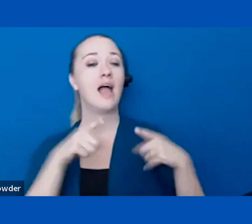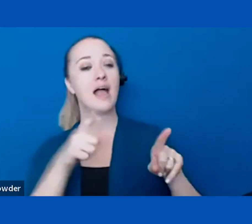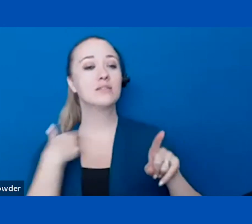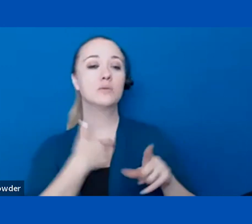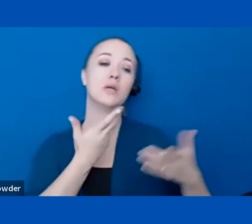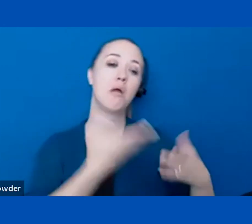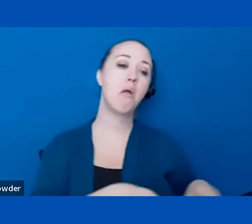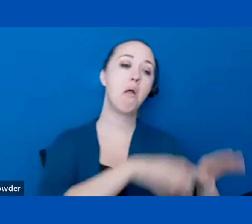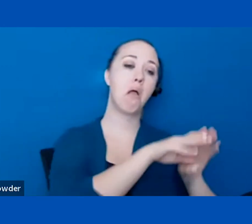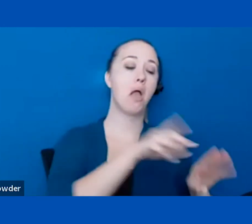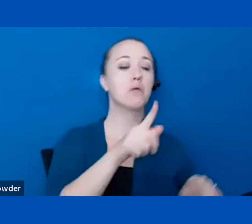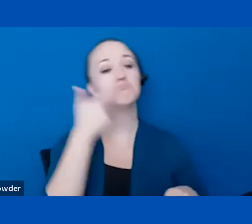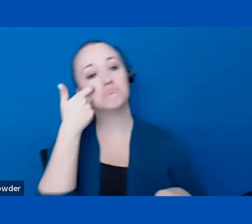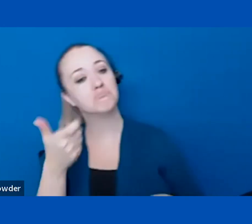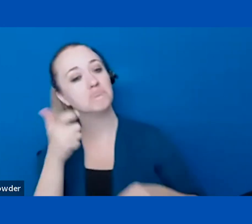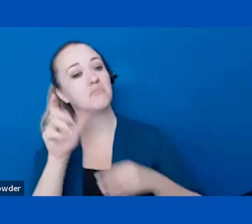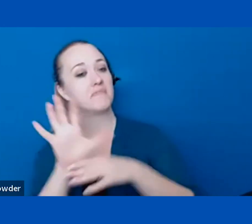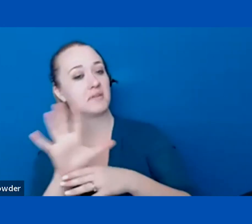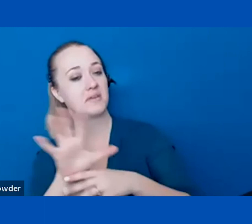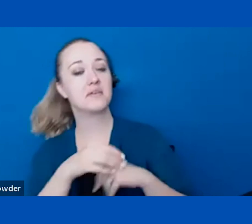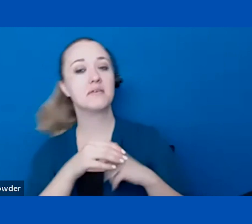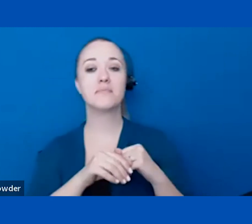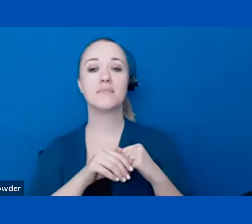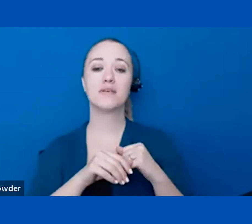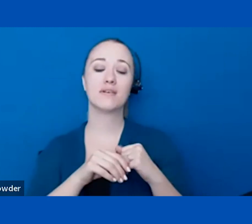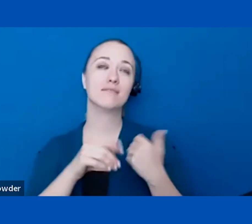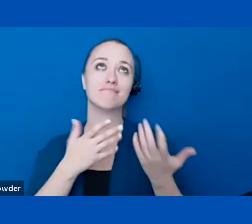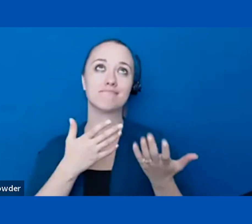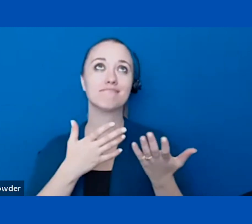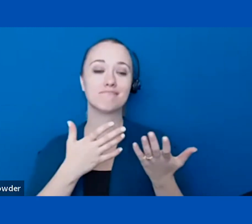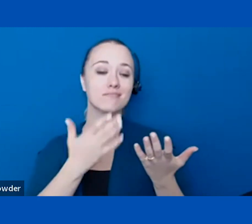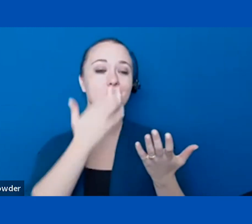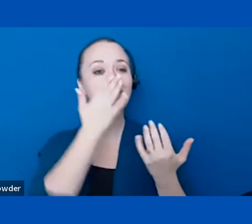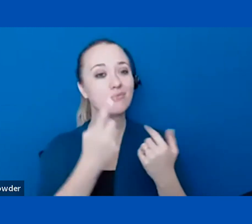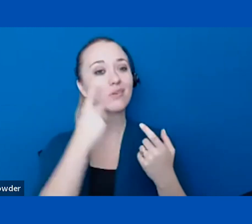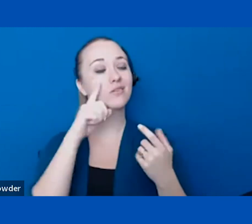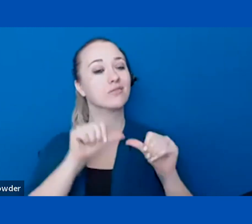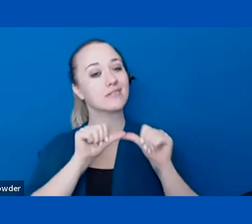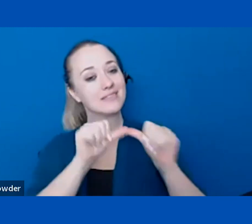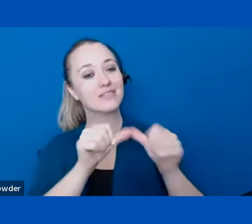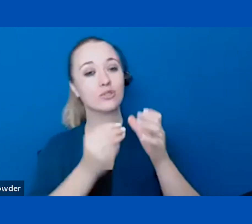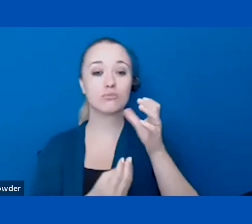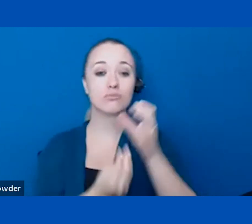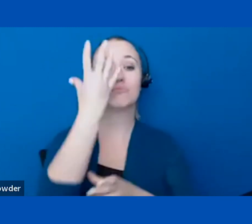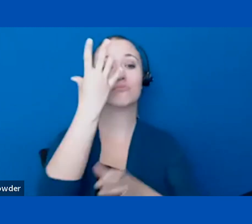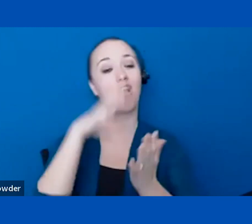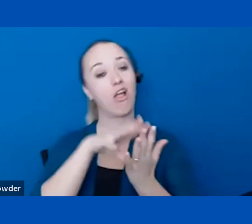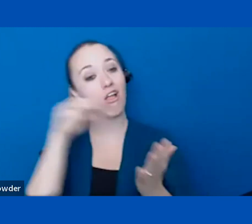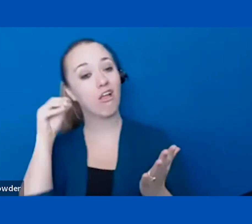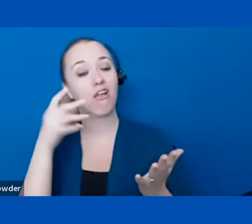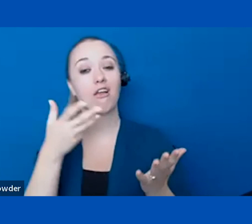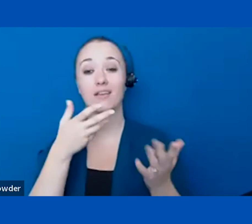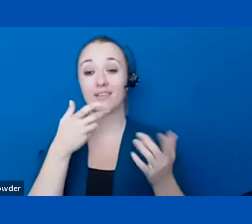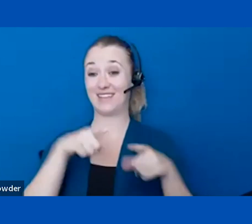to the film and everything like that. I think it's a great one to continue learning and growing. And, you know, as you guys are in school,